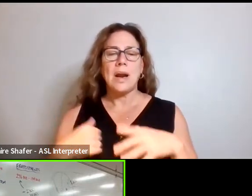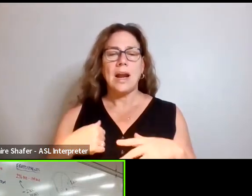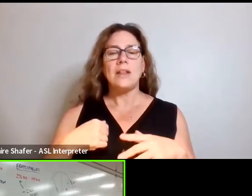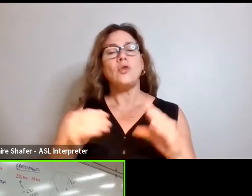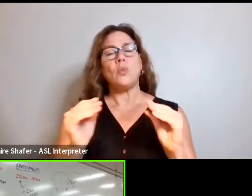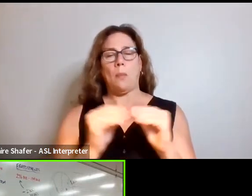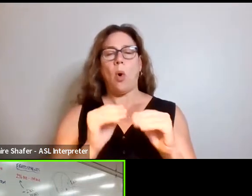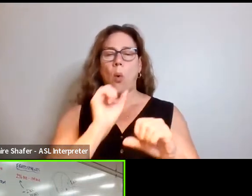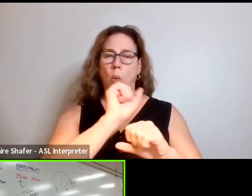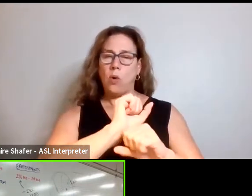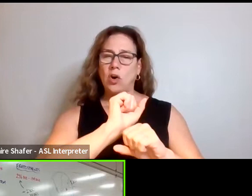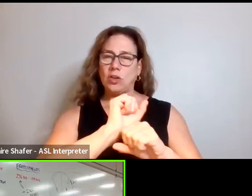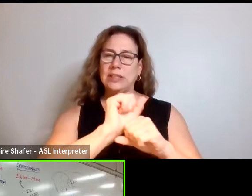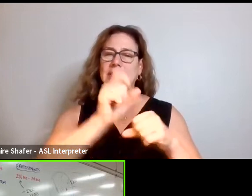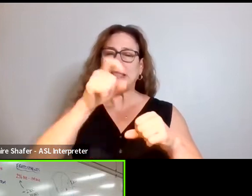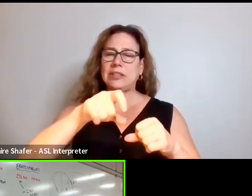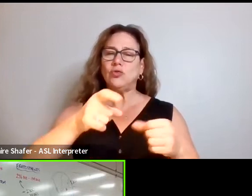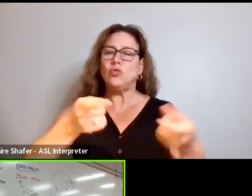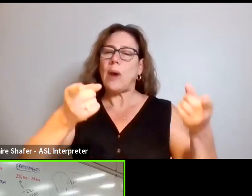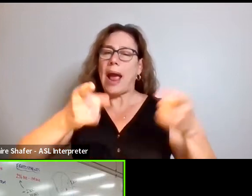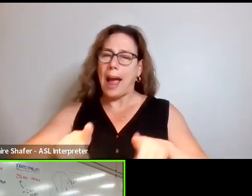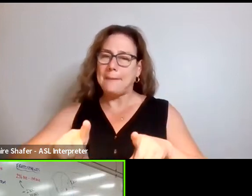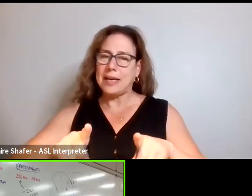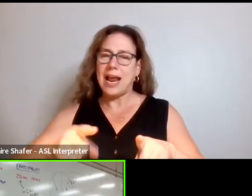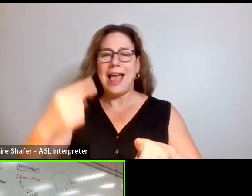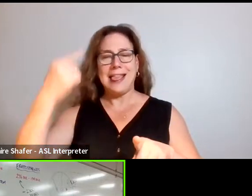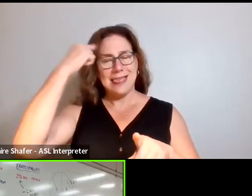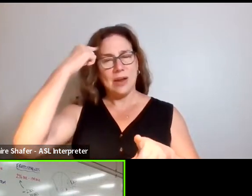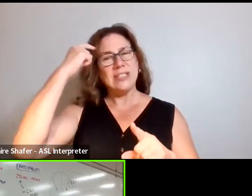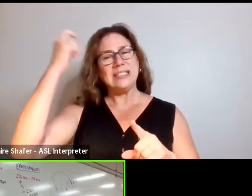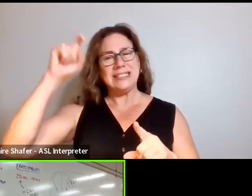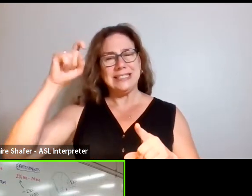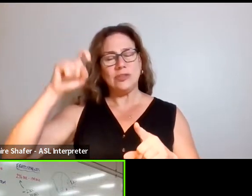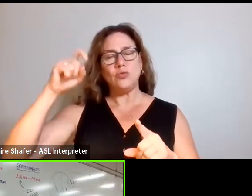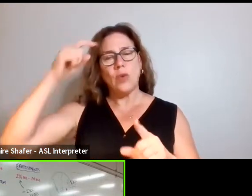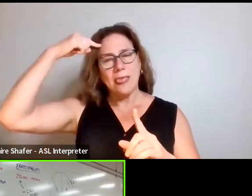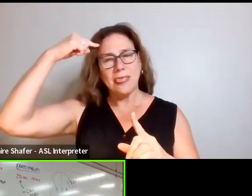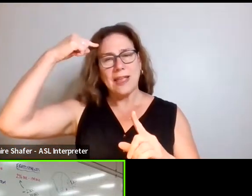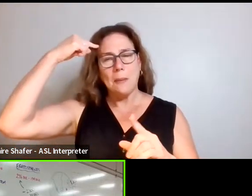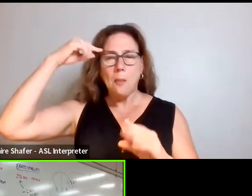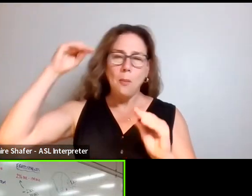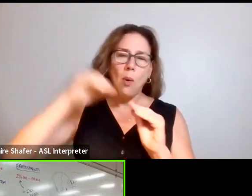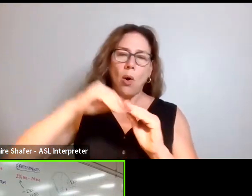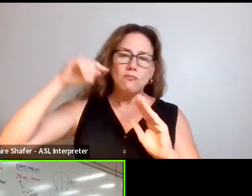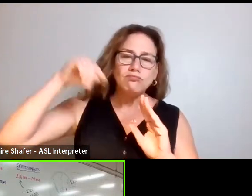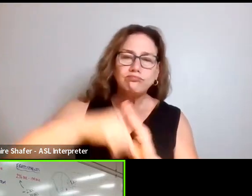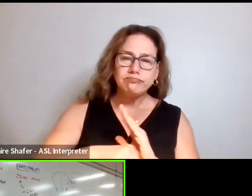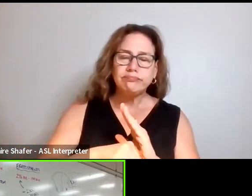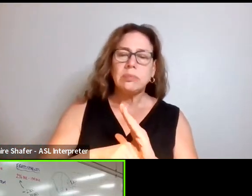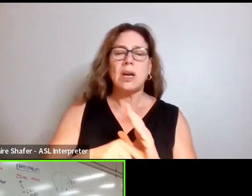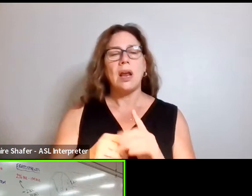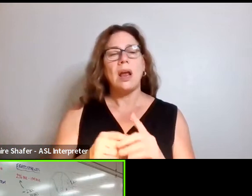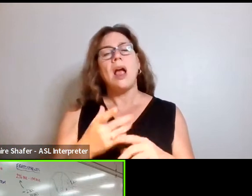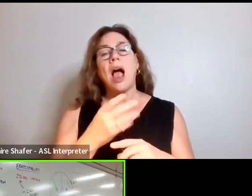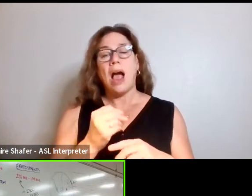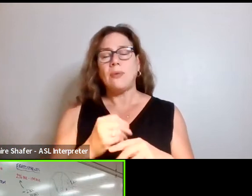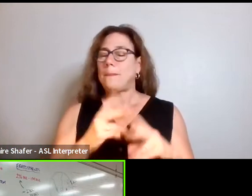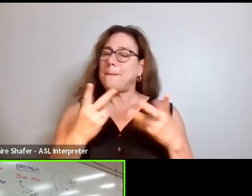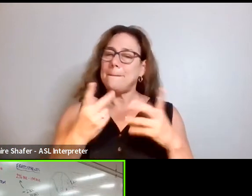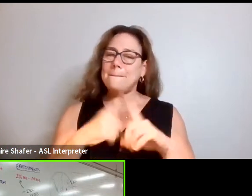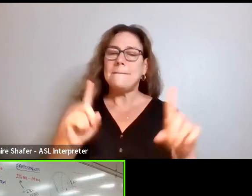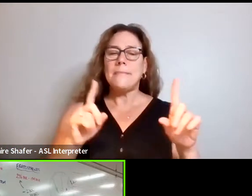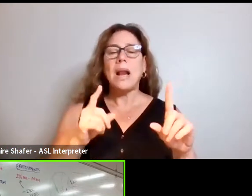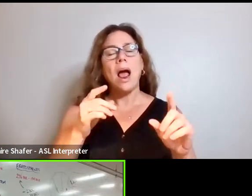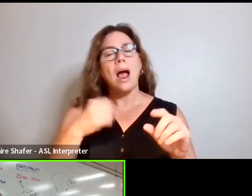and direct about that. And with that, again, Happy New Year, and looking forward to a great year. And